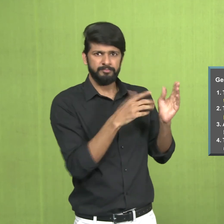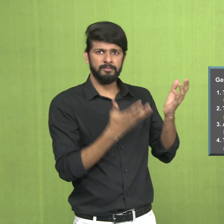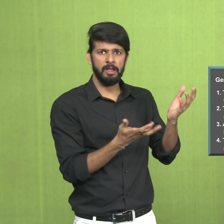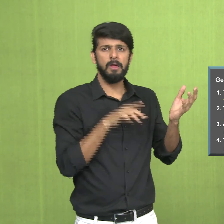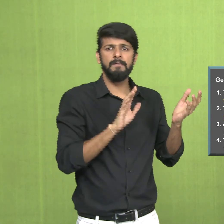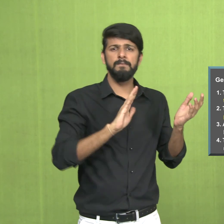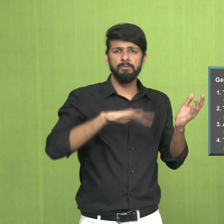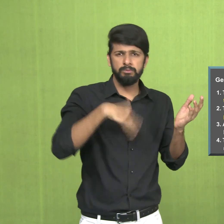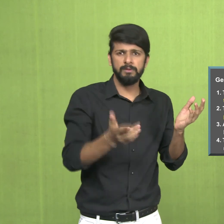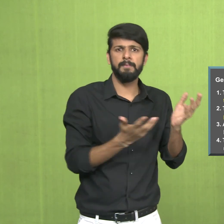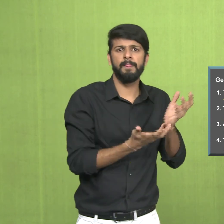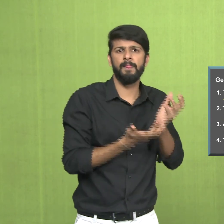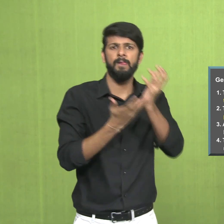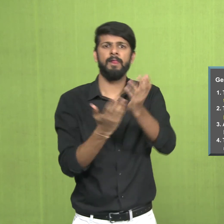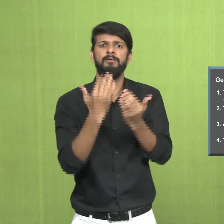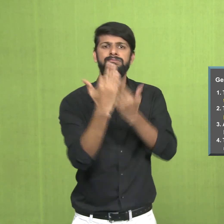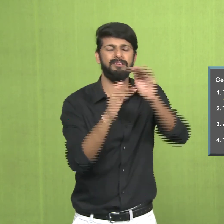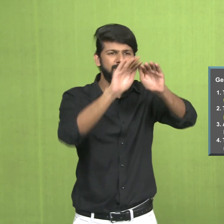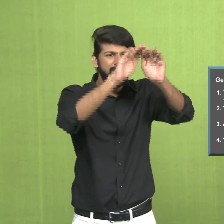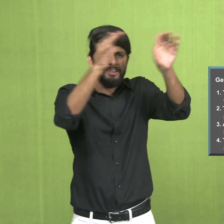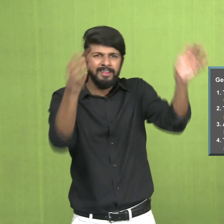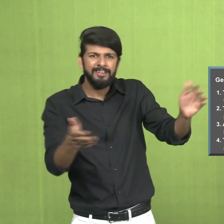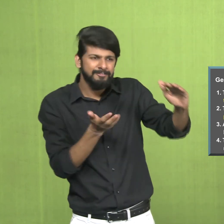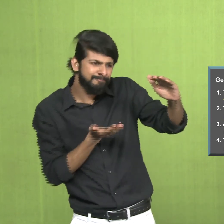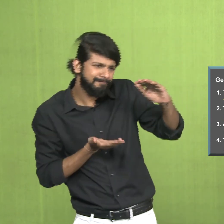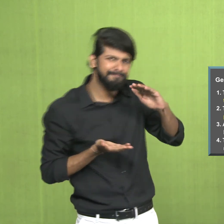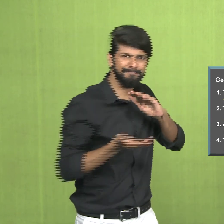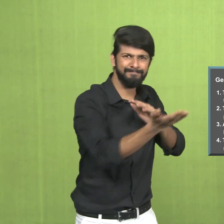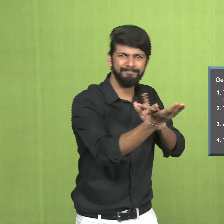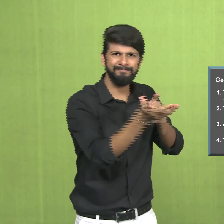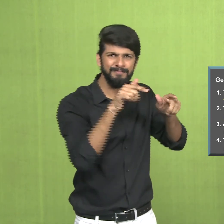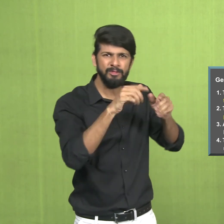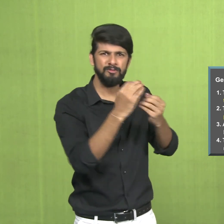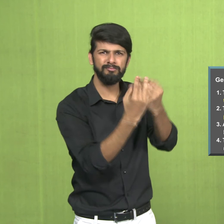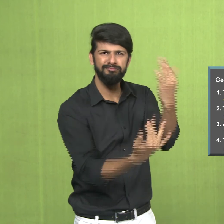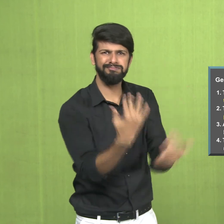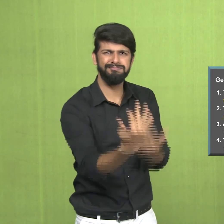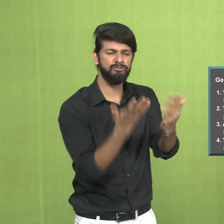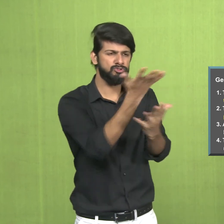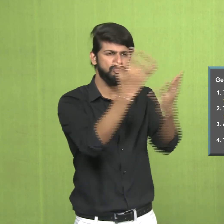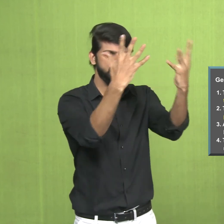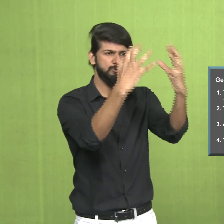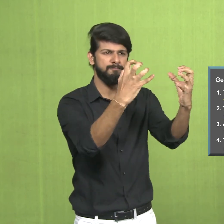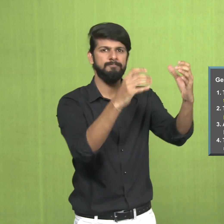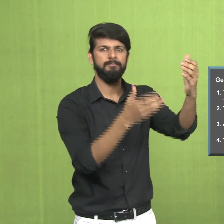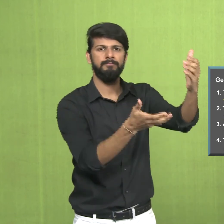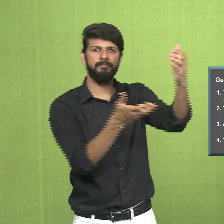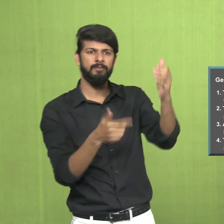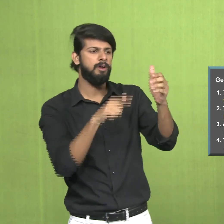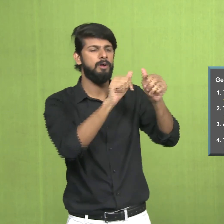After the clay figure dried, it was baked in the oven or the kiln to ensure that it became